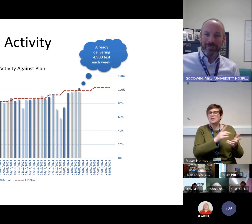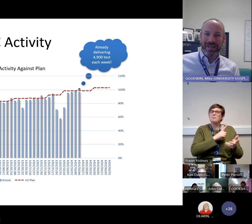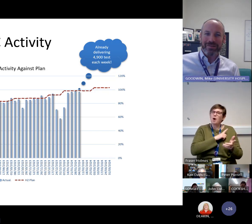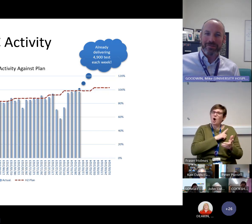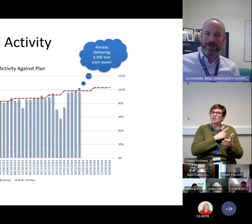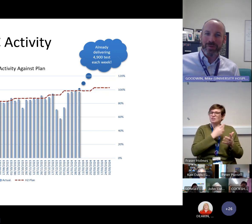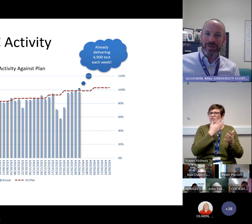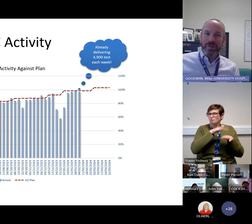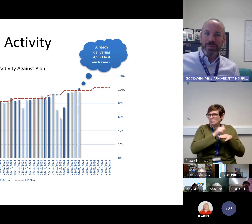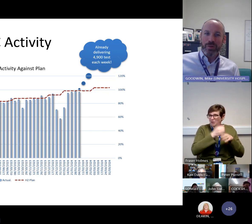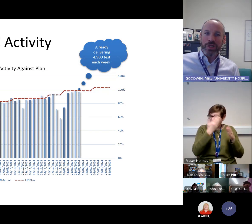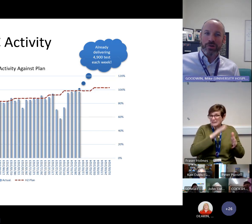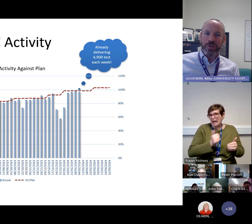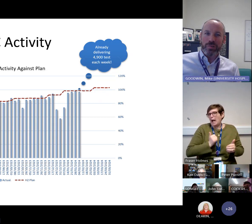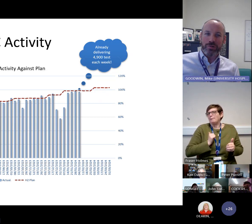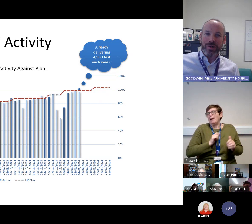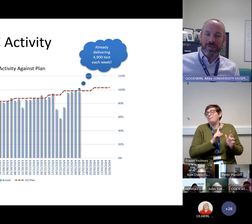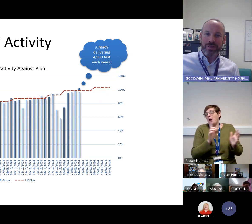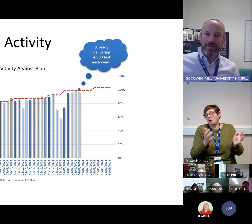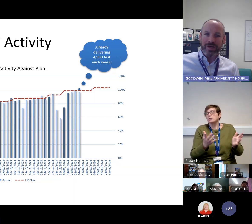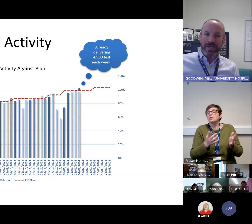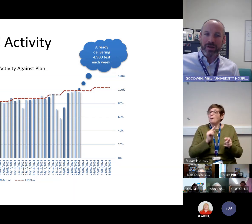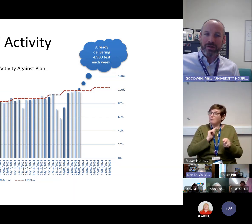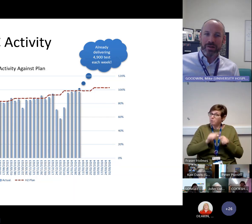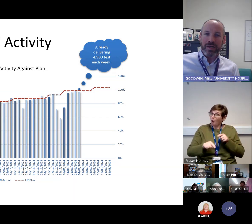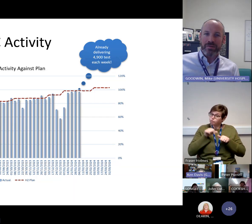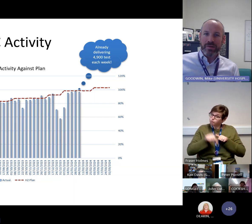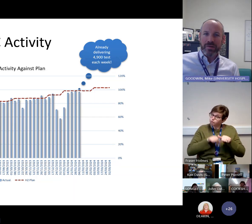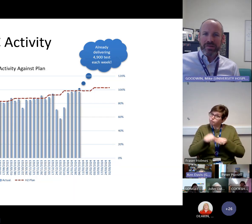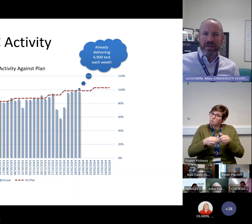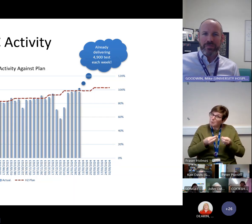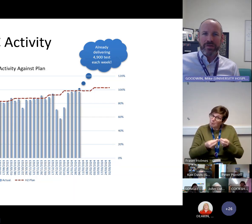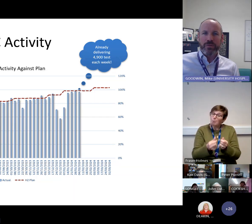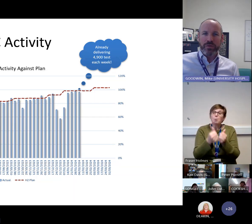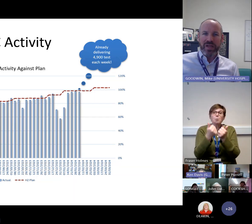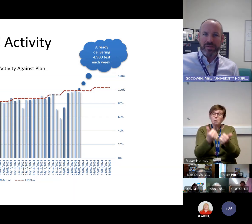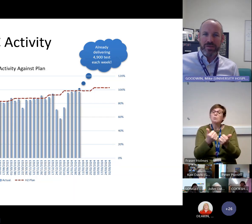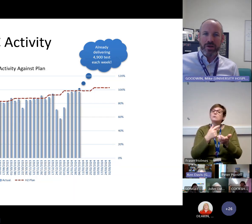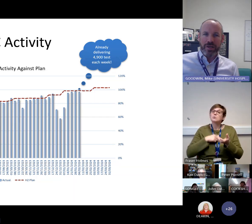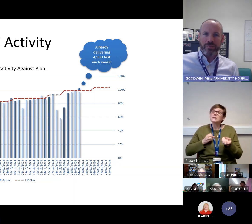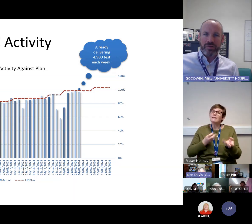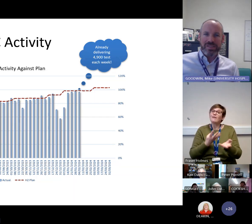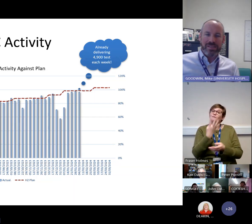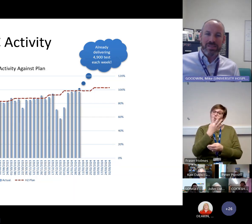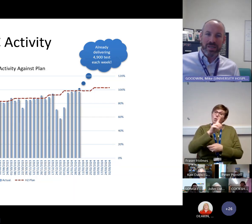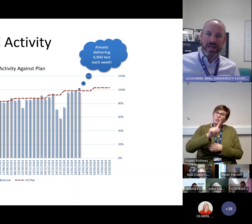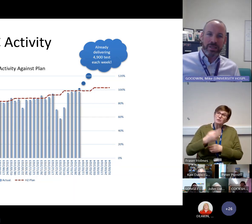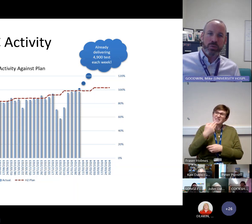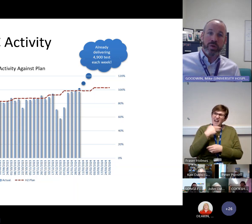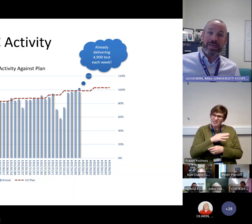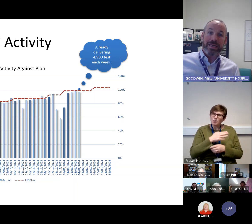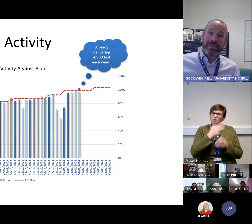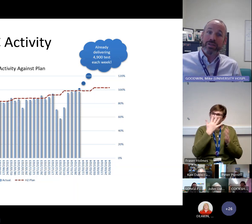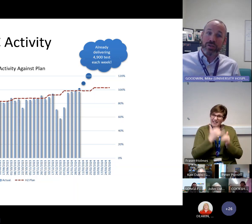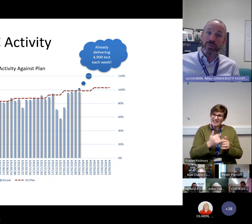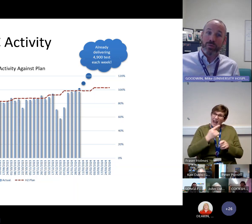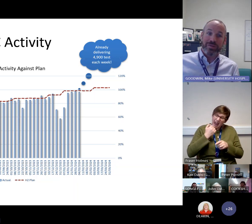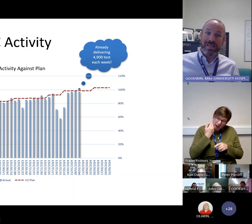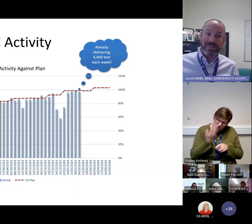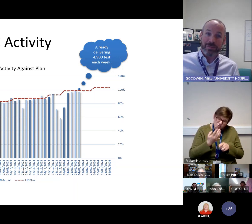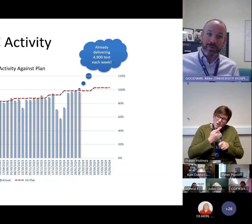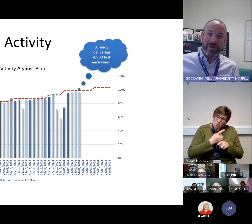that we hadn't planned for. But all in all, the program is going really well, and delivering 4,900 tests each week, in